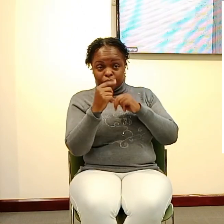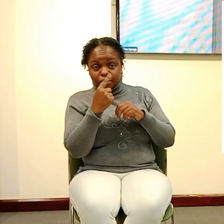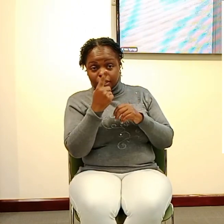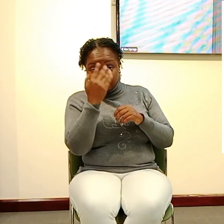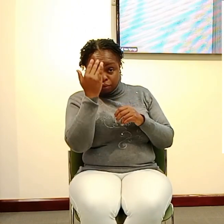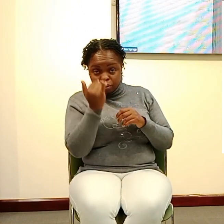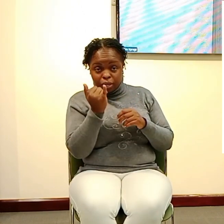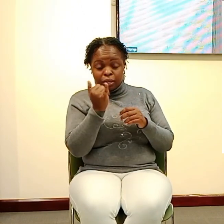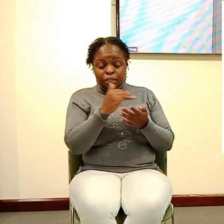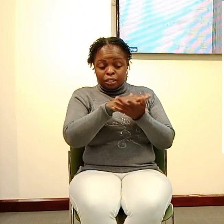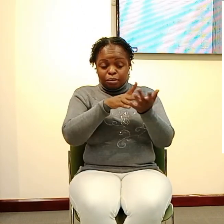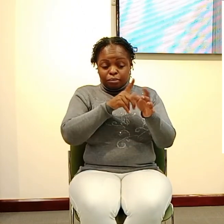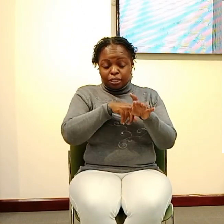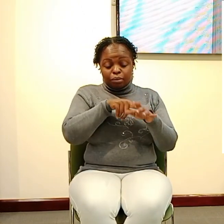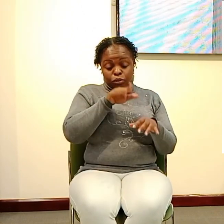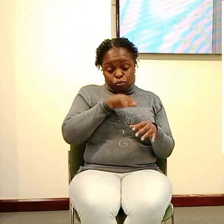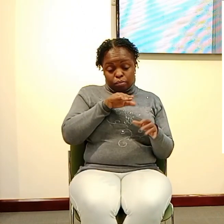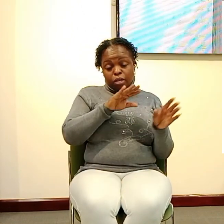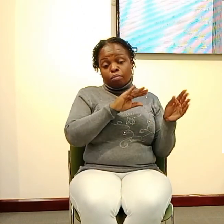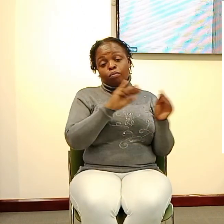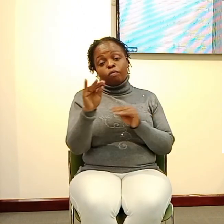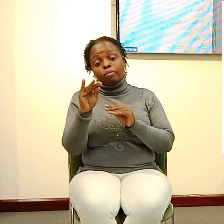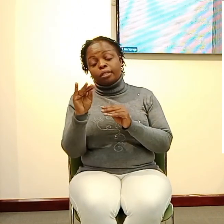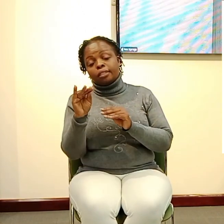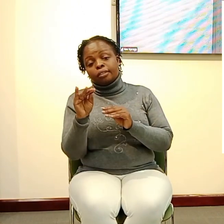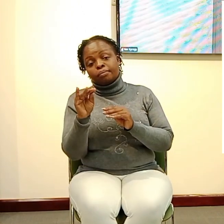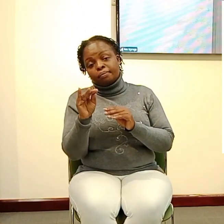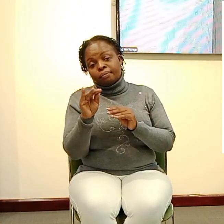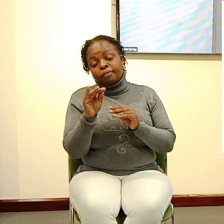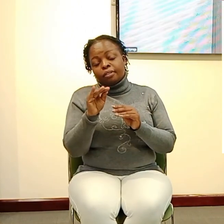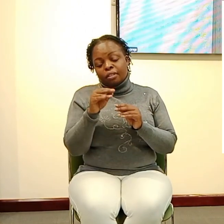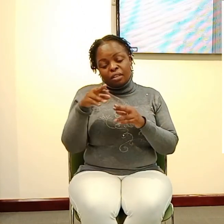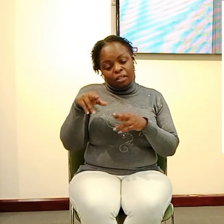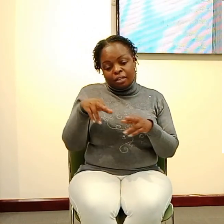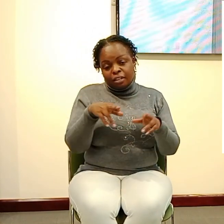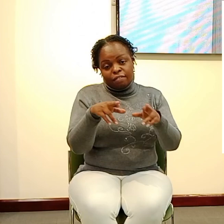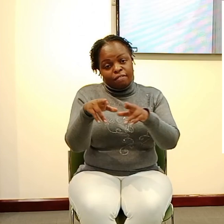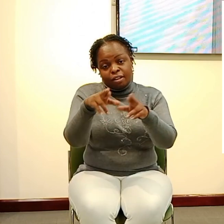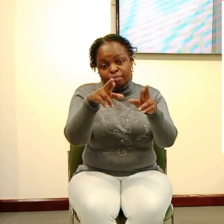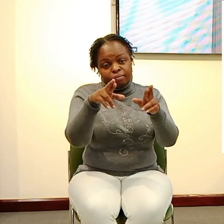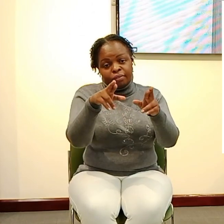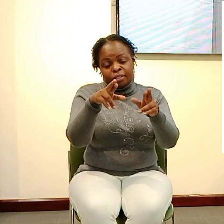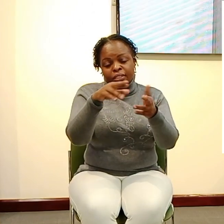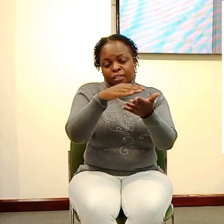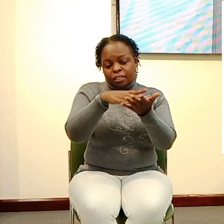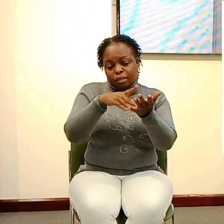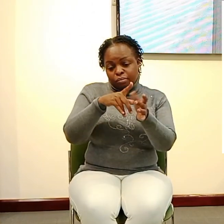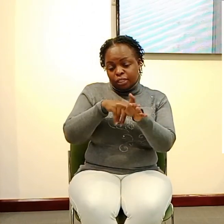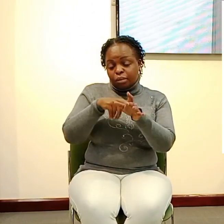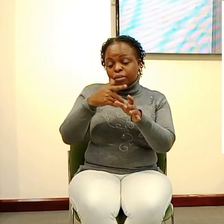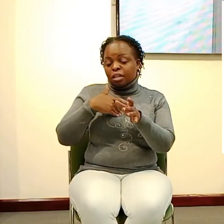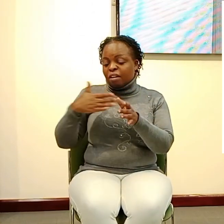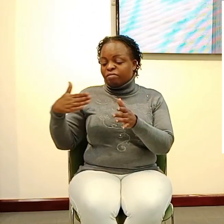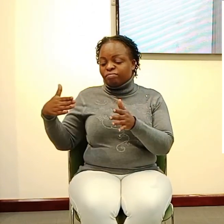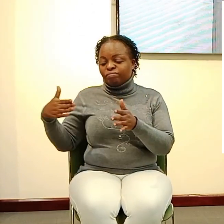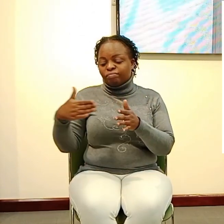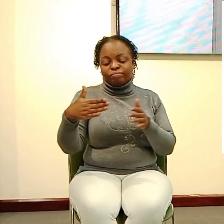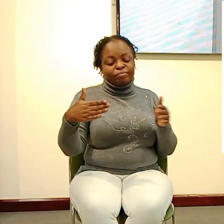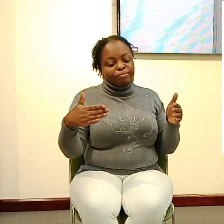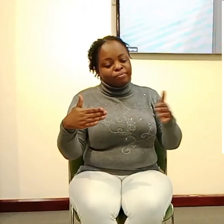as a women's movement, we have the river, you know, gets tributaries, and just